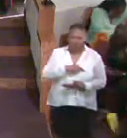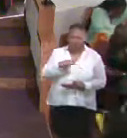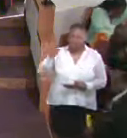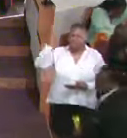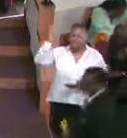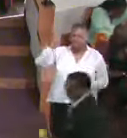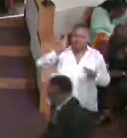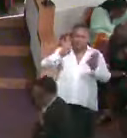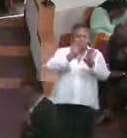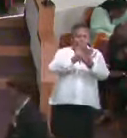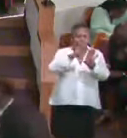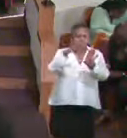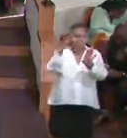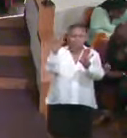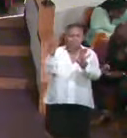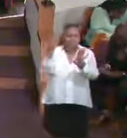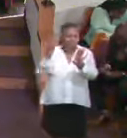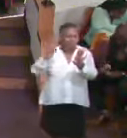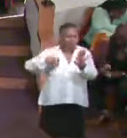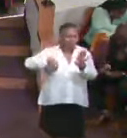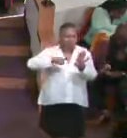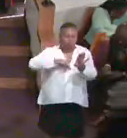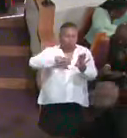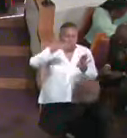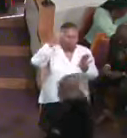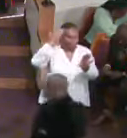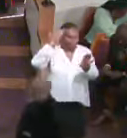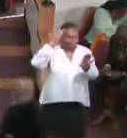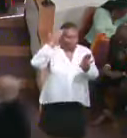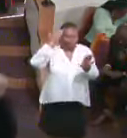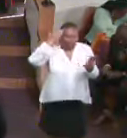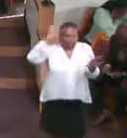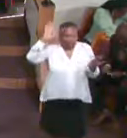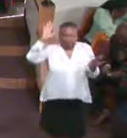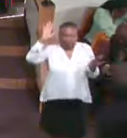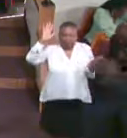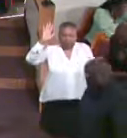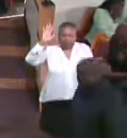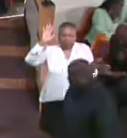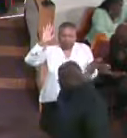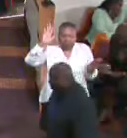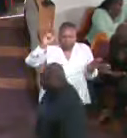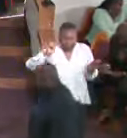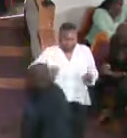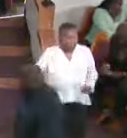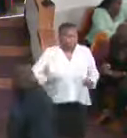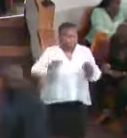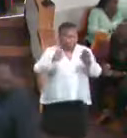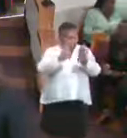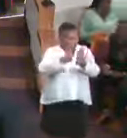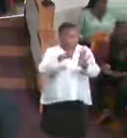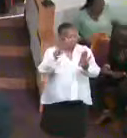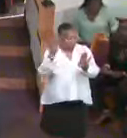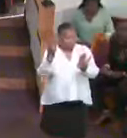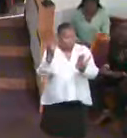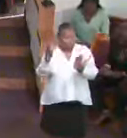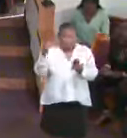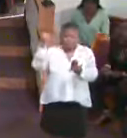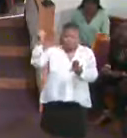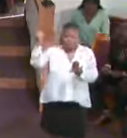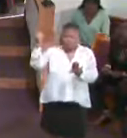up doors that we had no idea they could be opened.